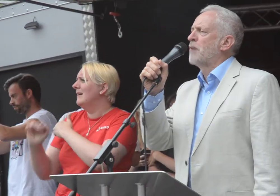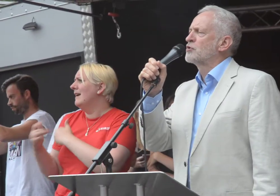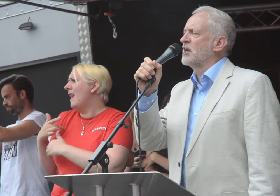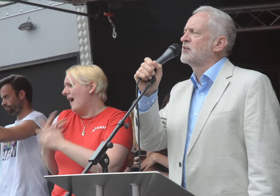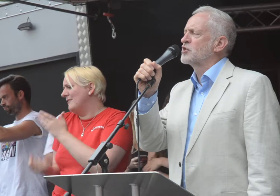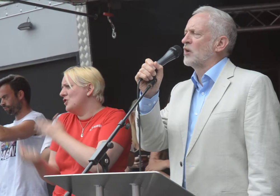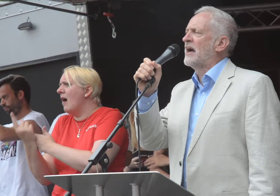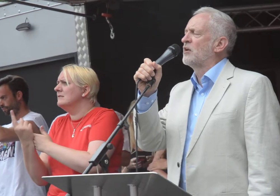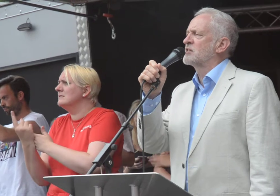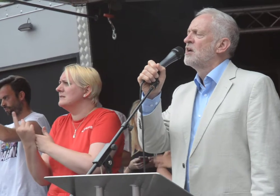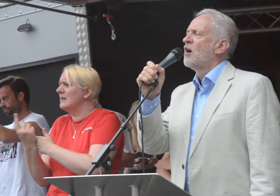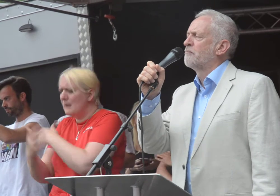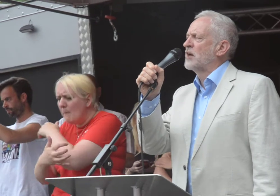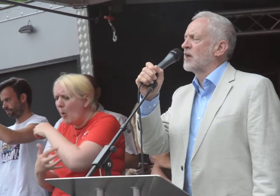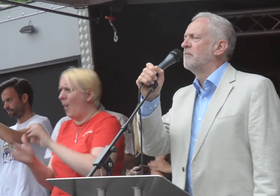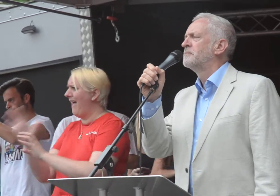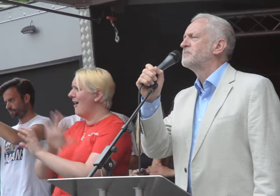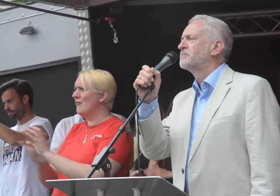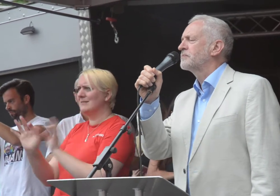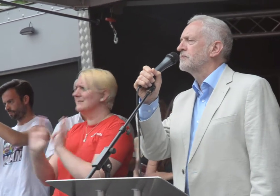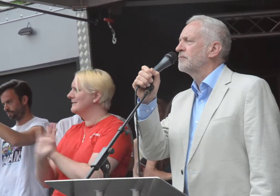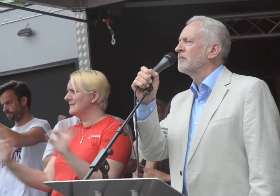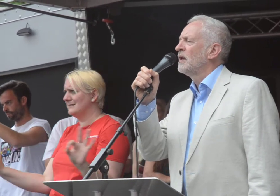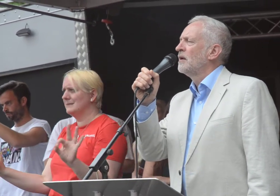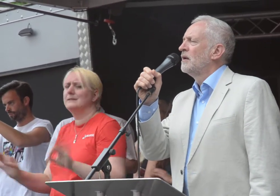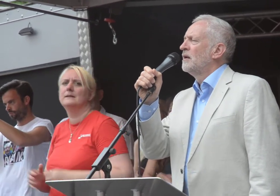often post-industrial areas of Britain.